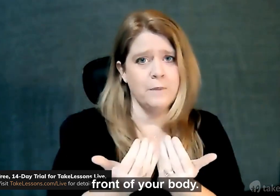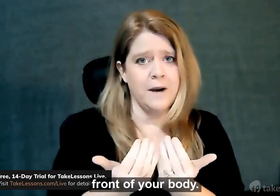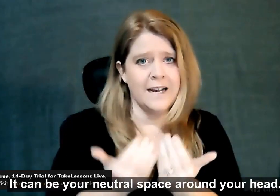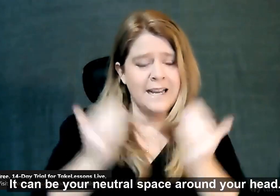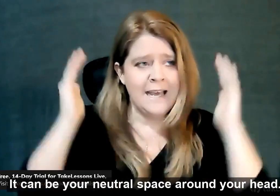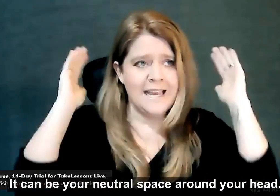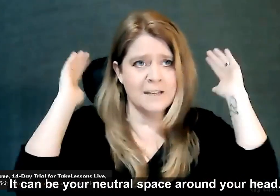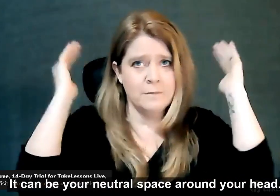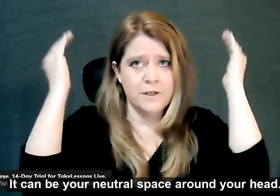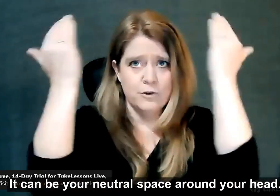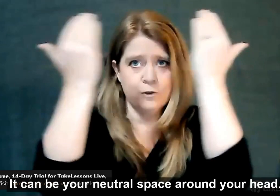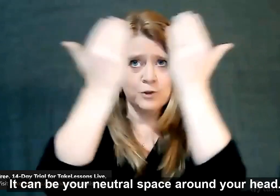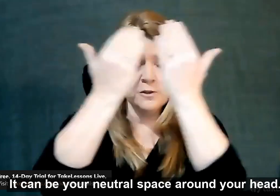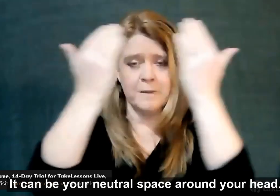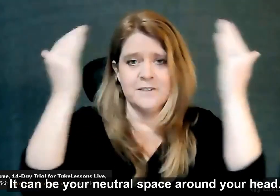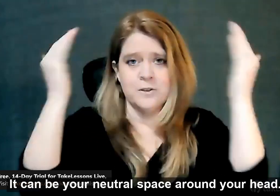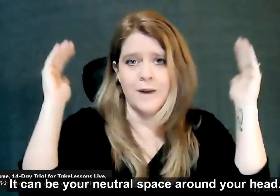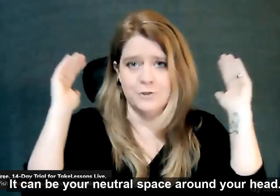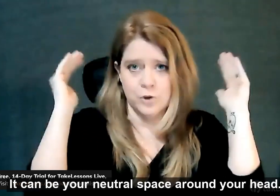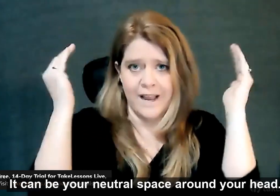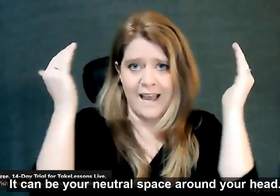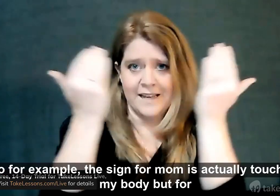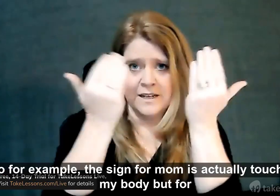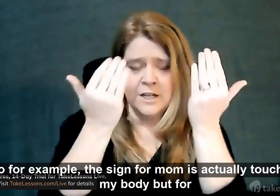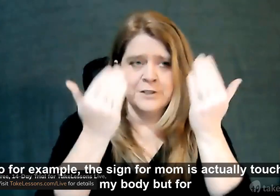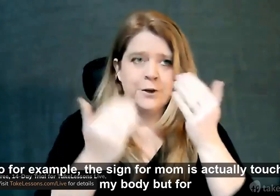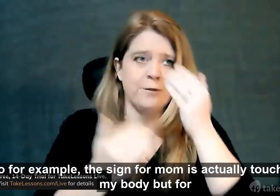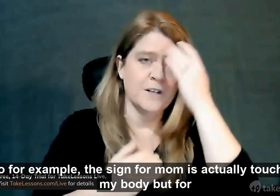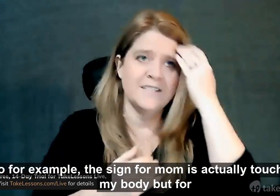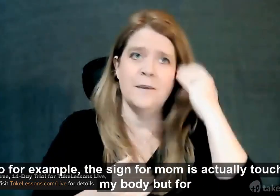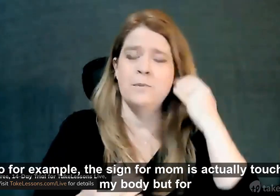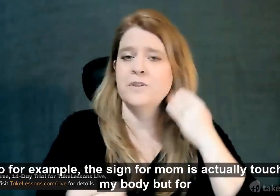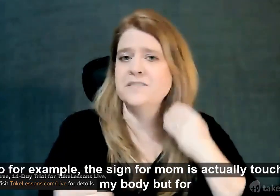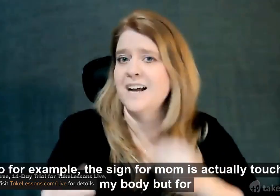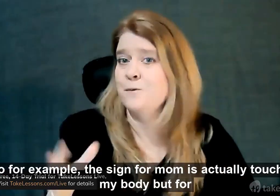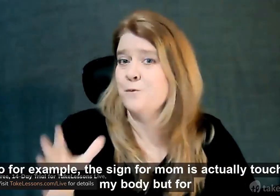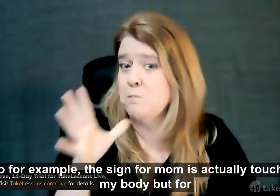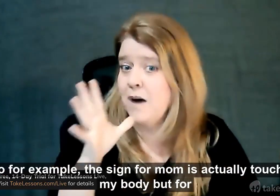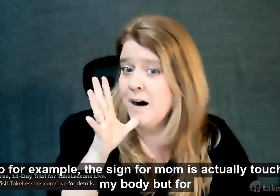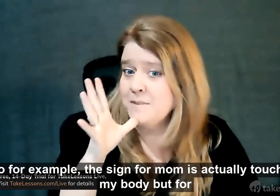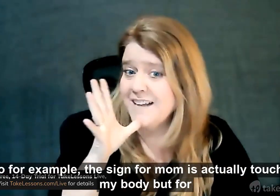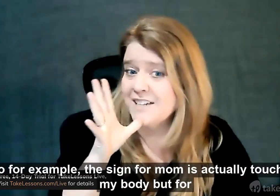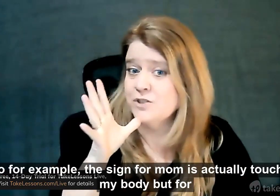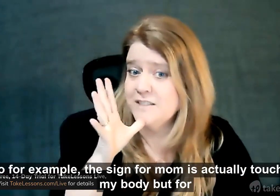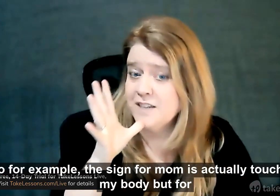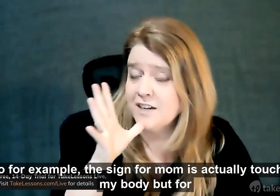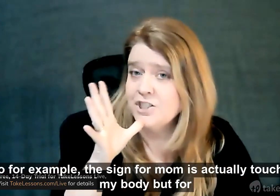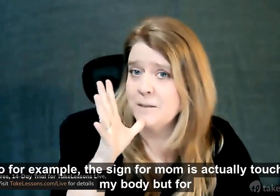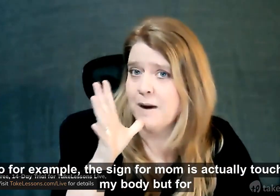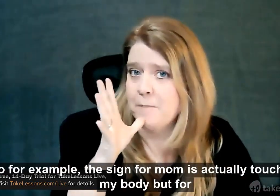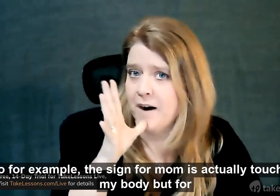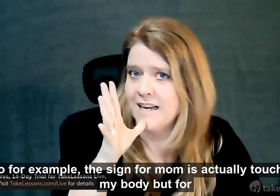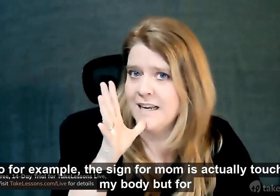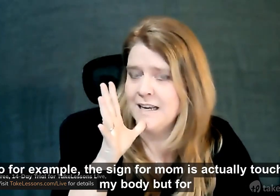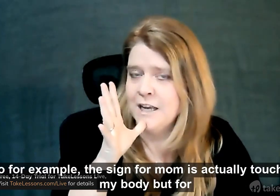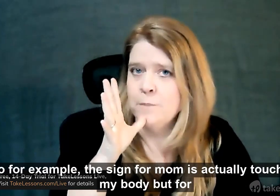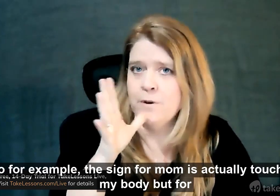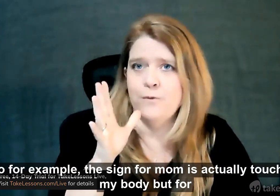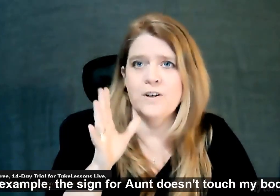body. It can be your neutral space around your head. So for example, the sign for mom is actually touching my body. But for